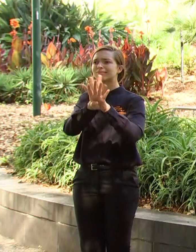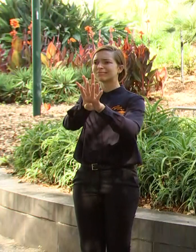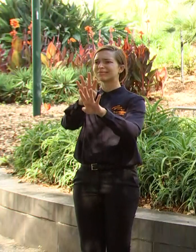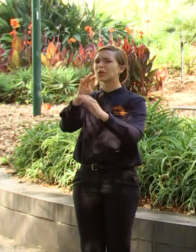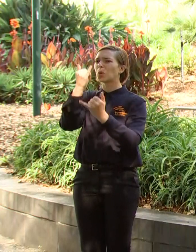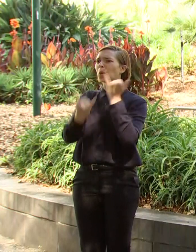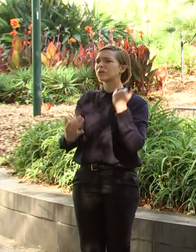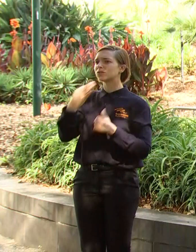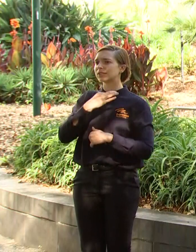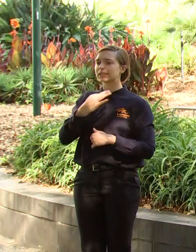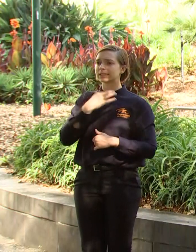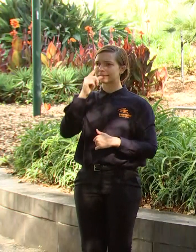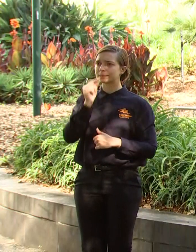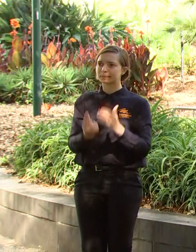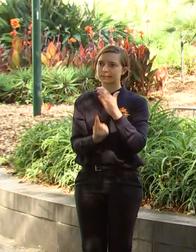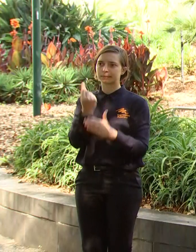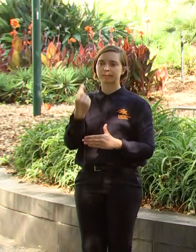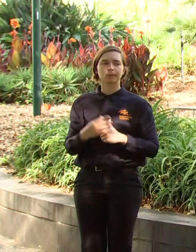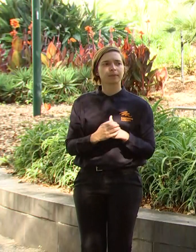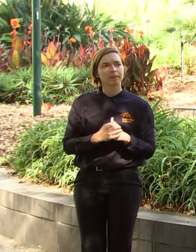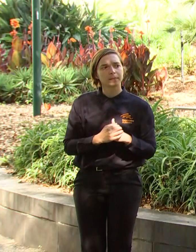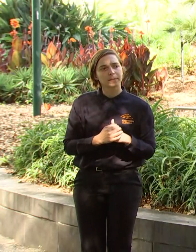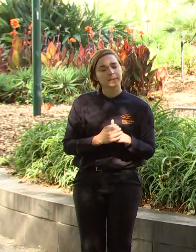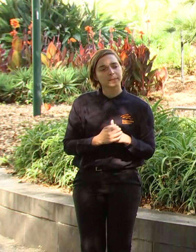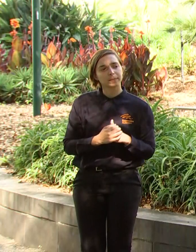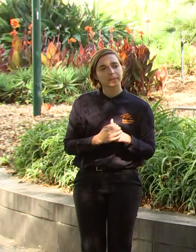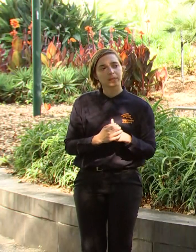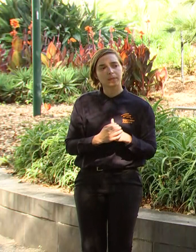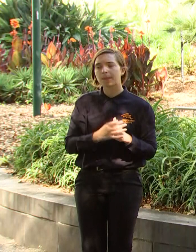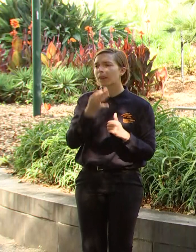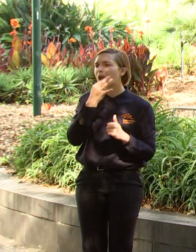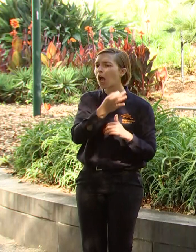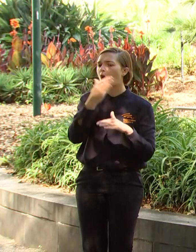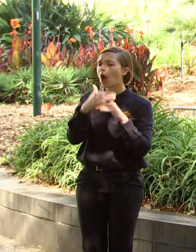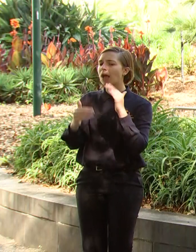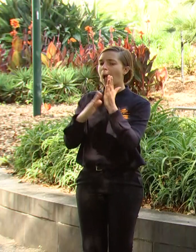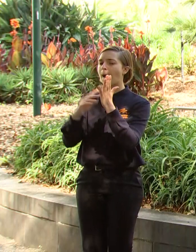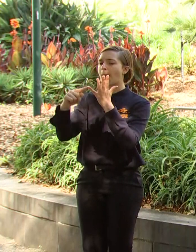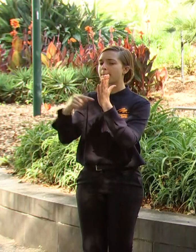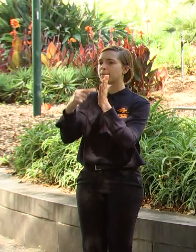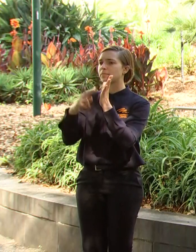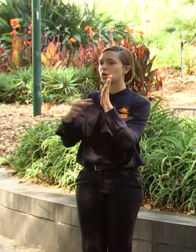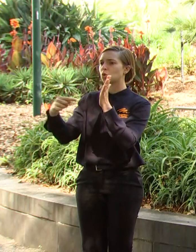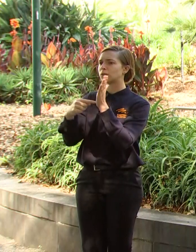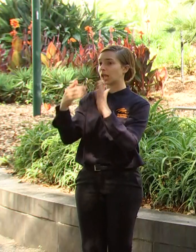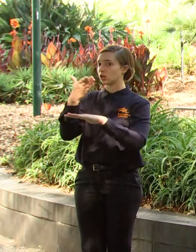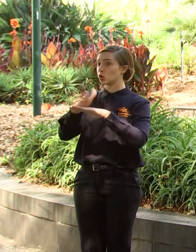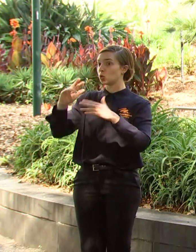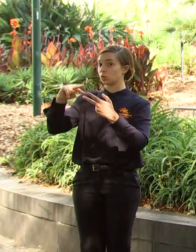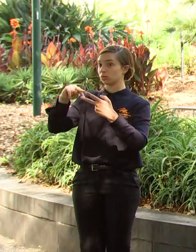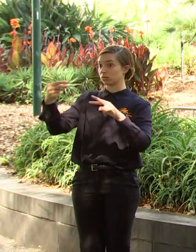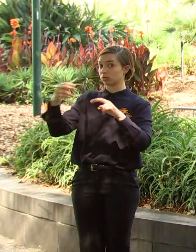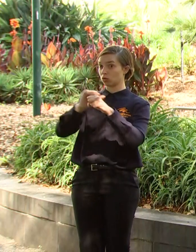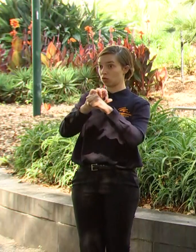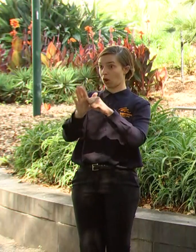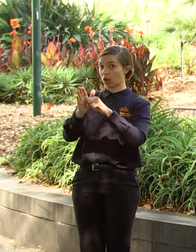you tell us about the precursor to the mutant UK strain that escaped hotel quarantine